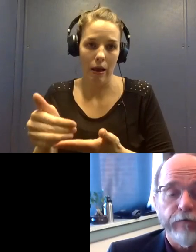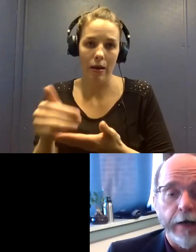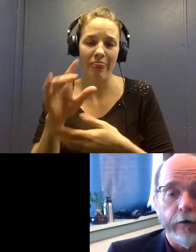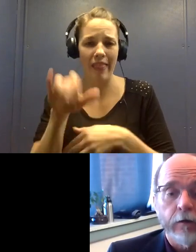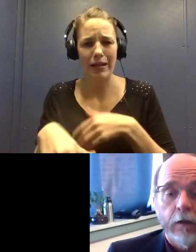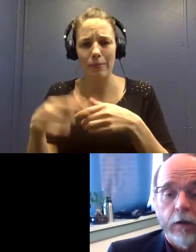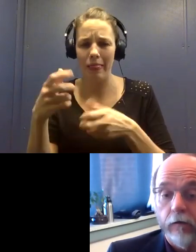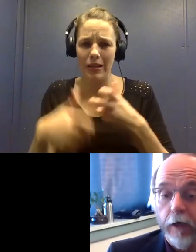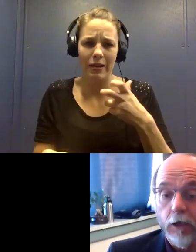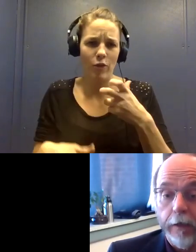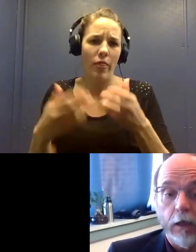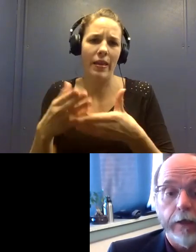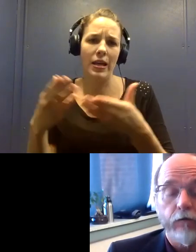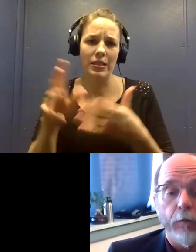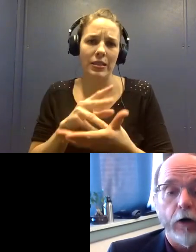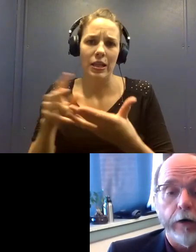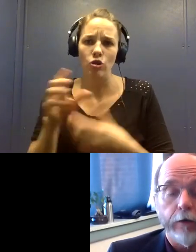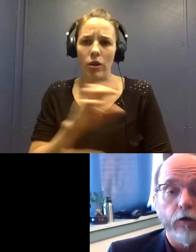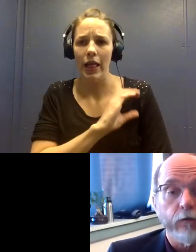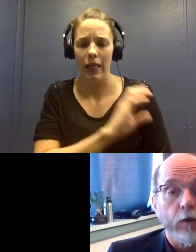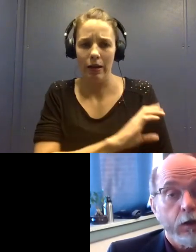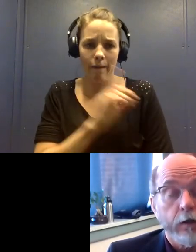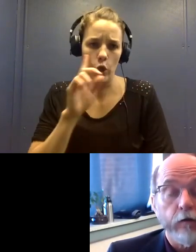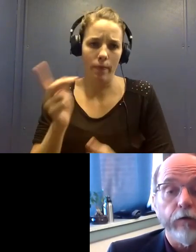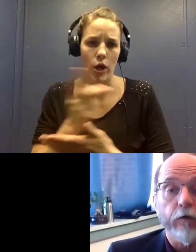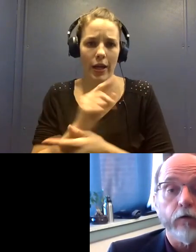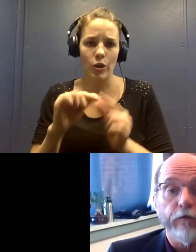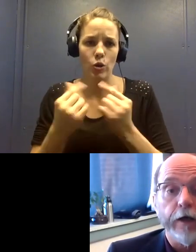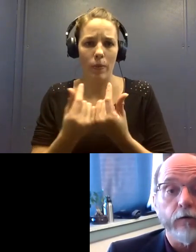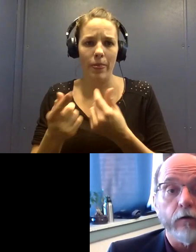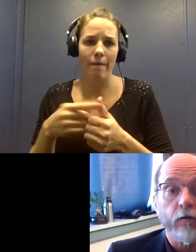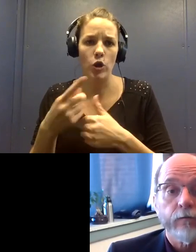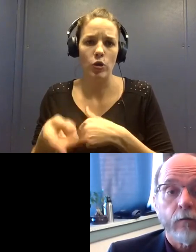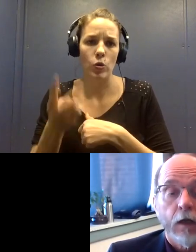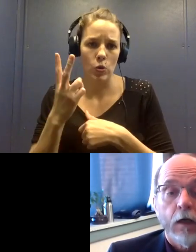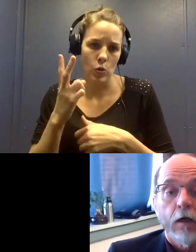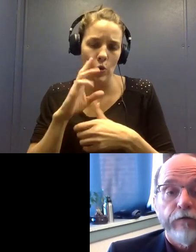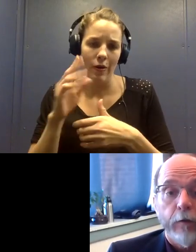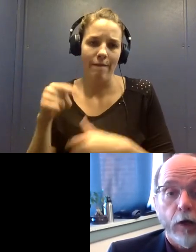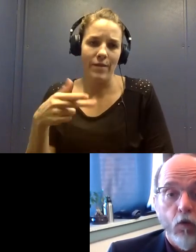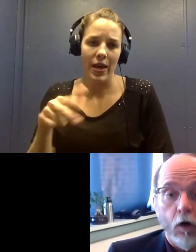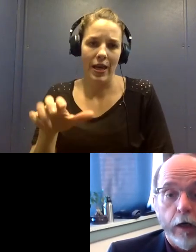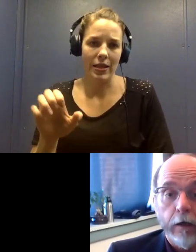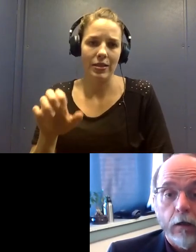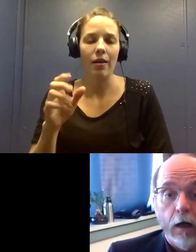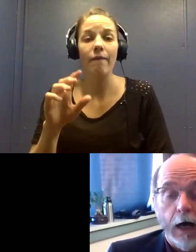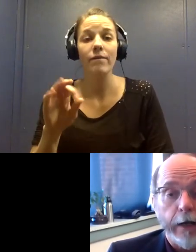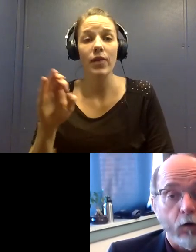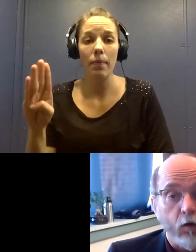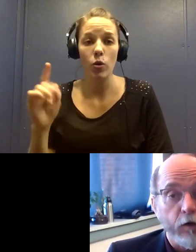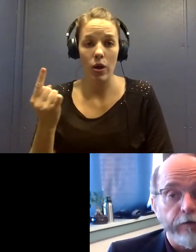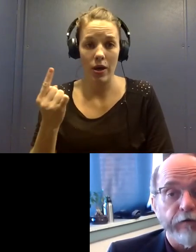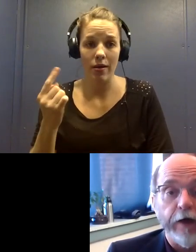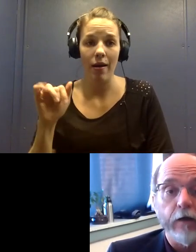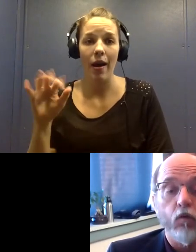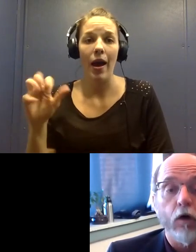difficult factor in scheduling clinics for priority groups in these first two phases. February 1, Iowa